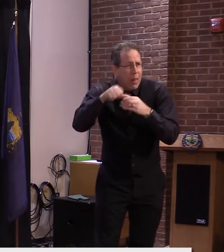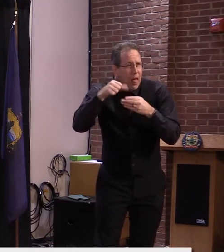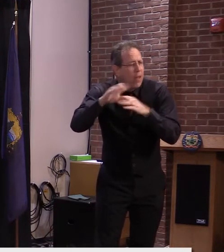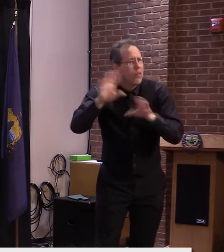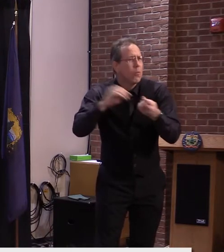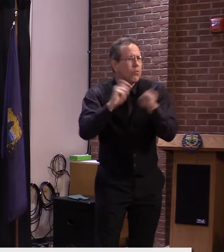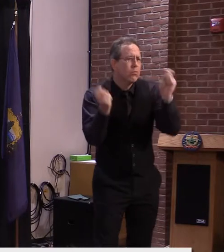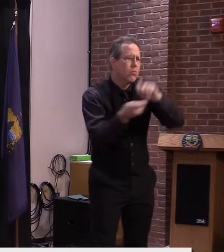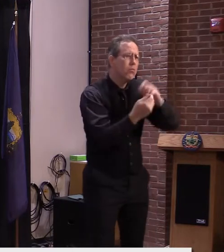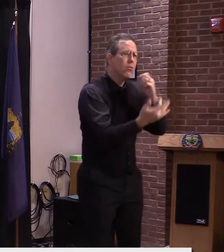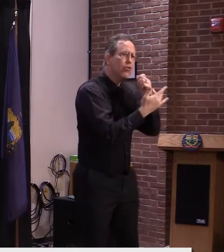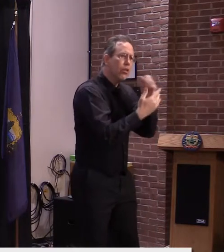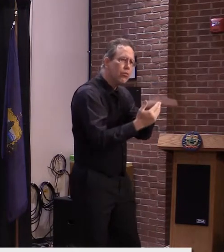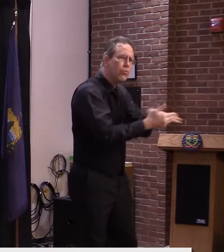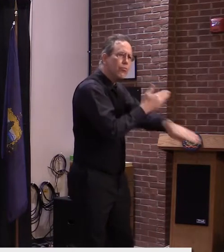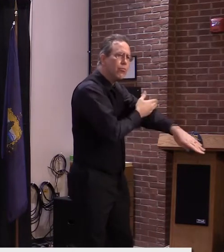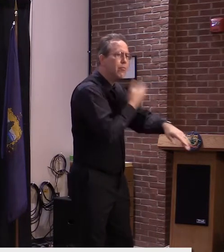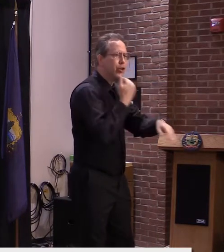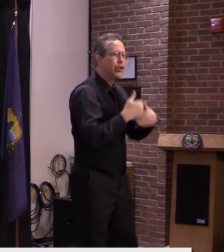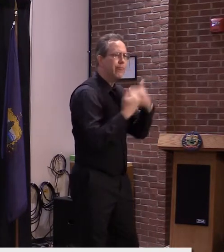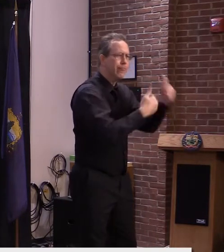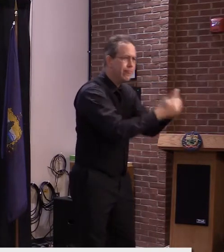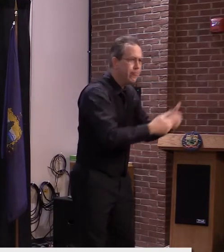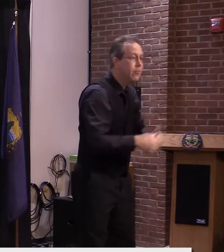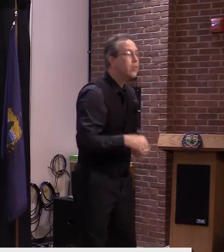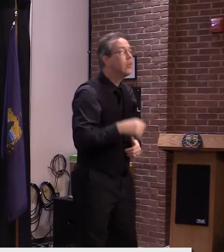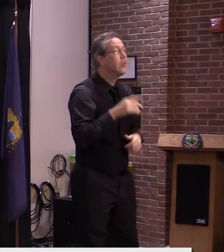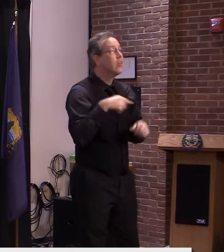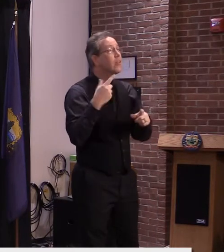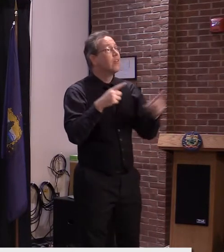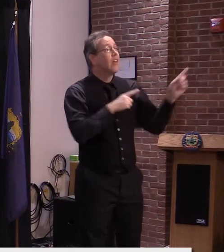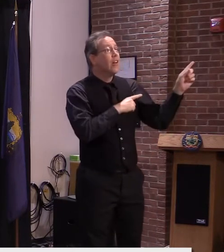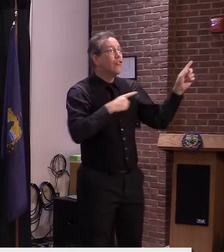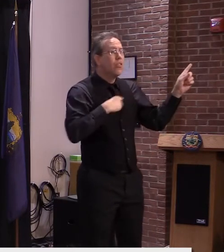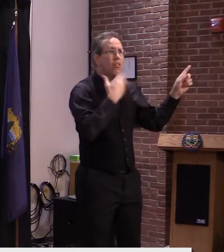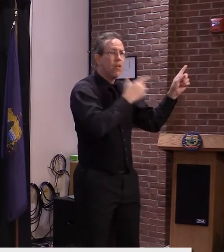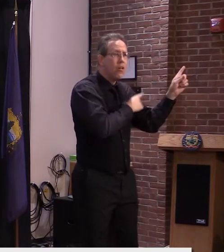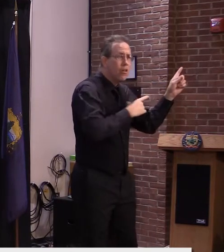making significant progress with the help of Director Hallquist and the VCB.